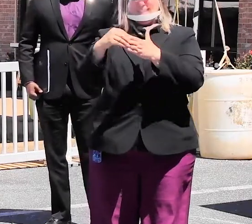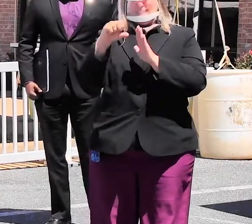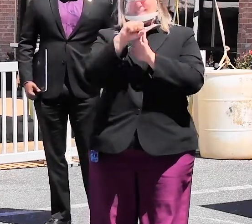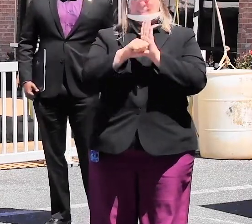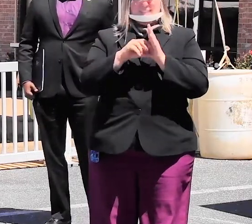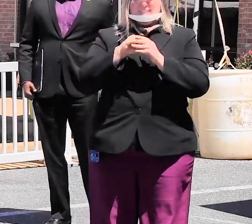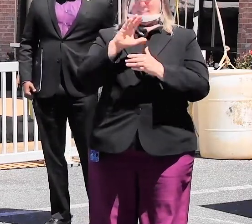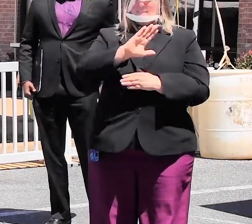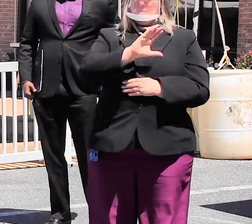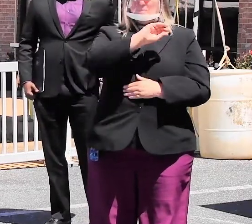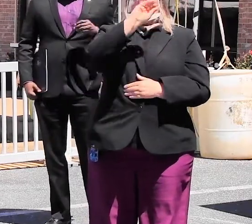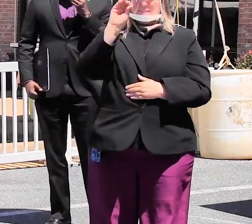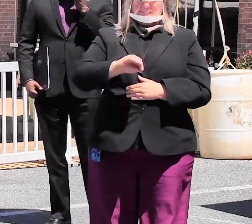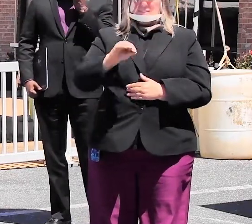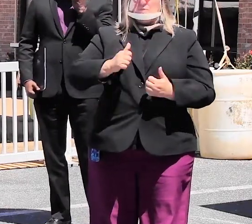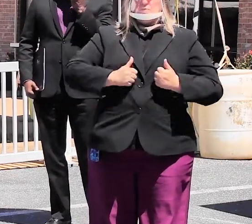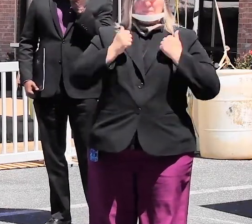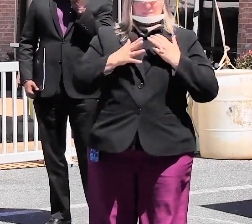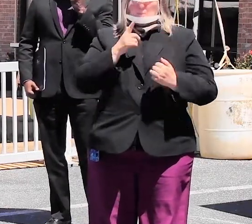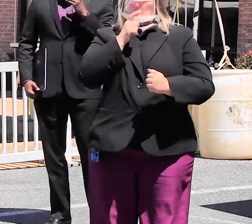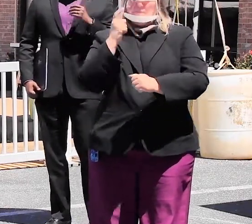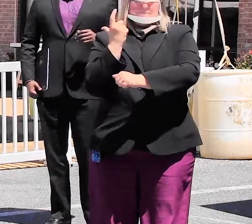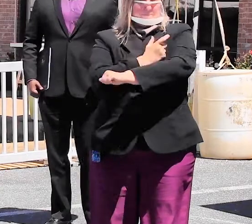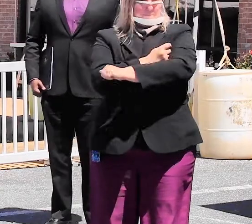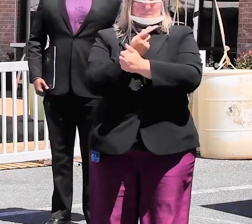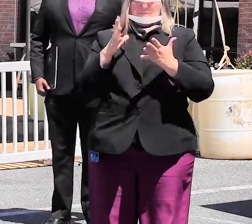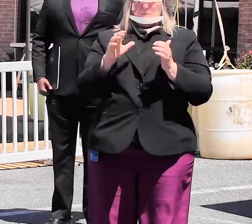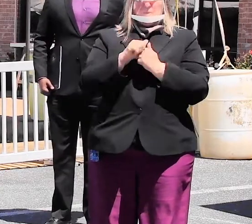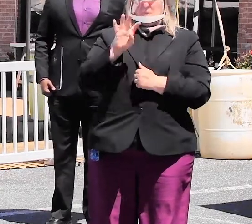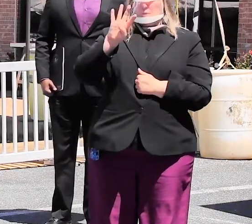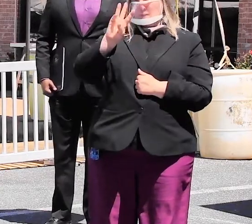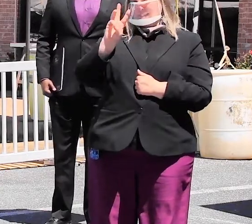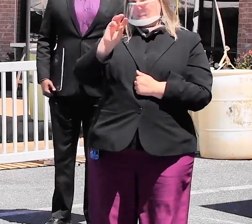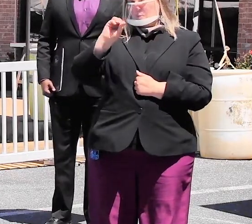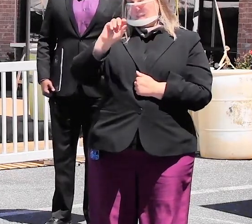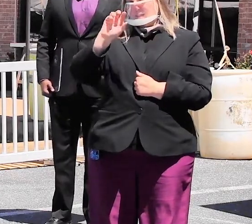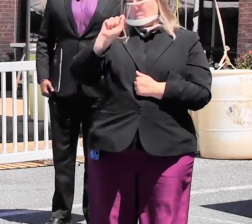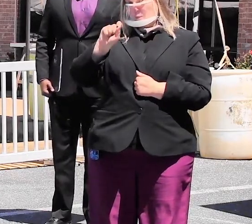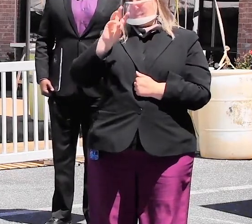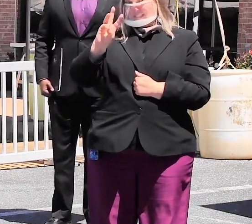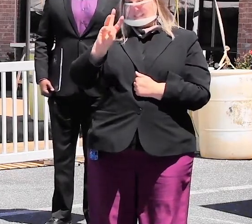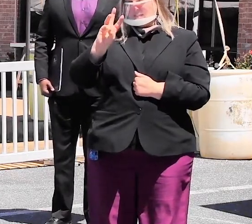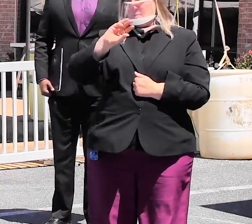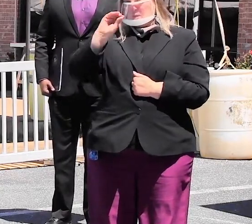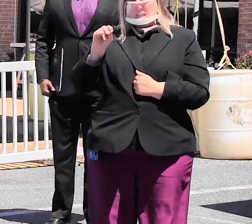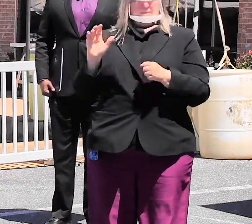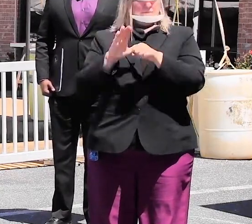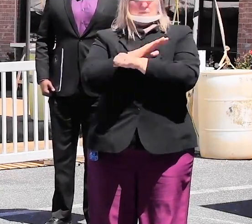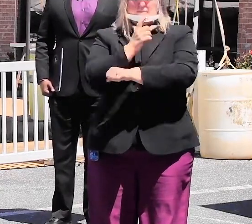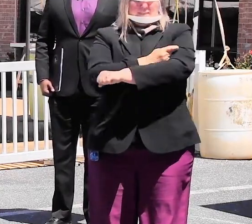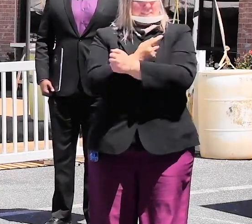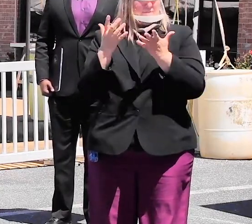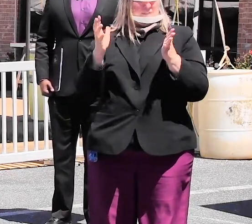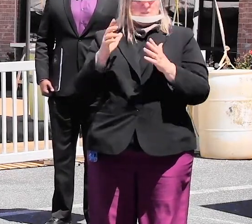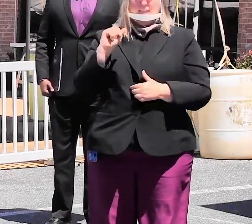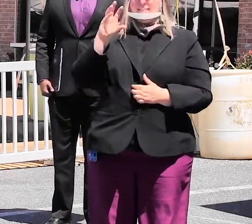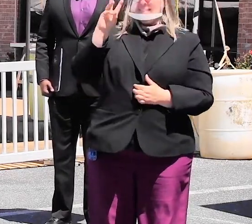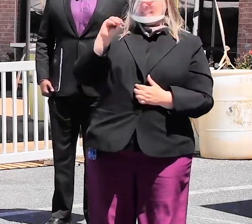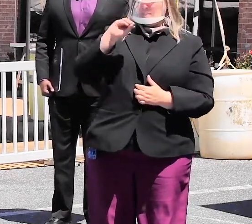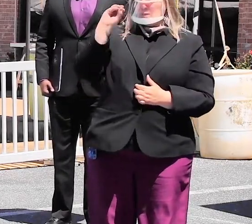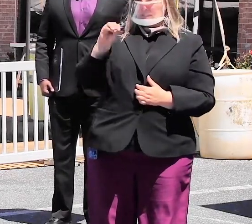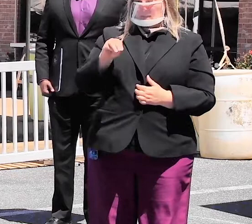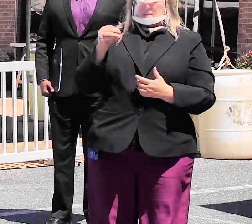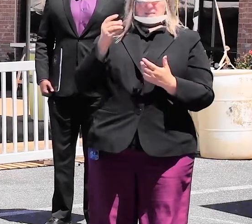its percentage of residents vaccinated, with 46.6% fully vaccinated and 60%